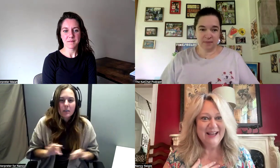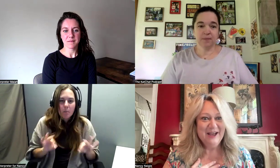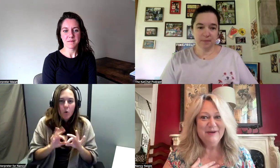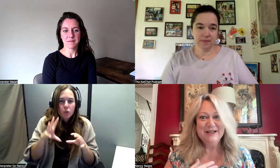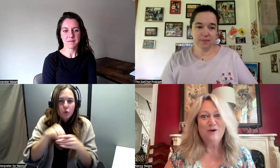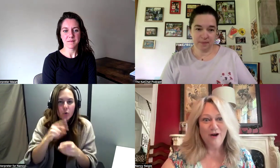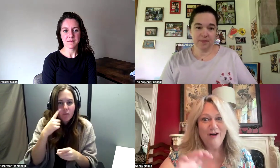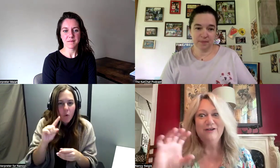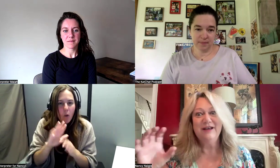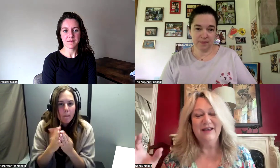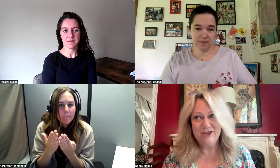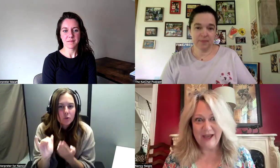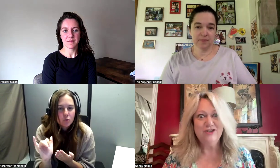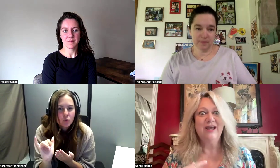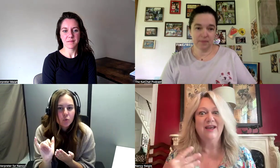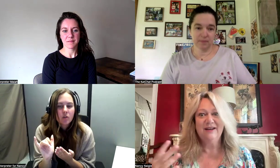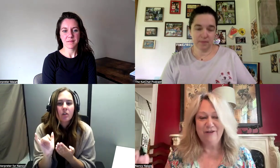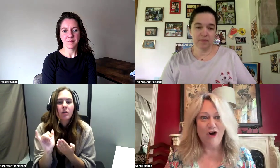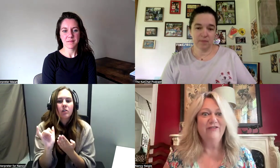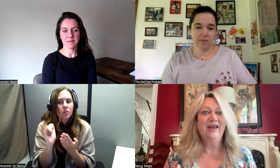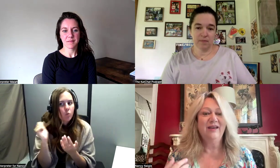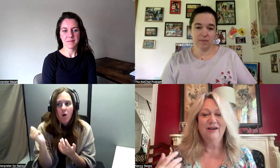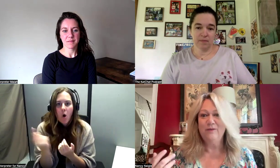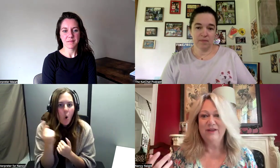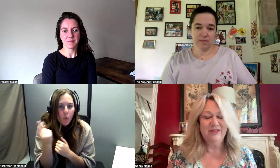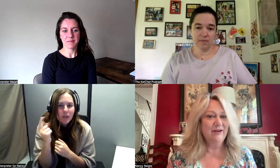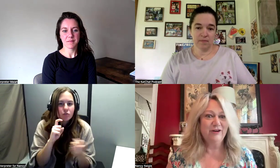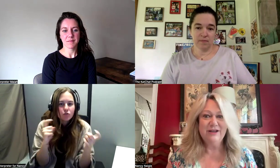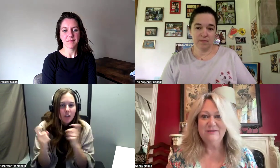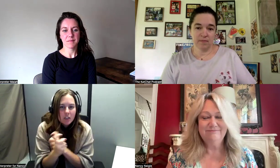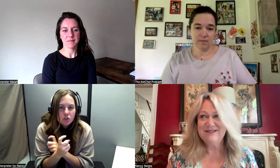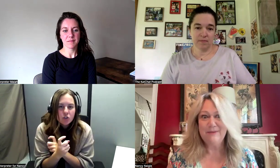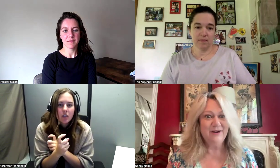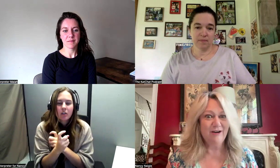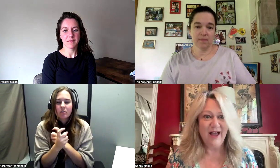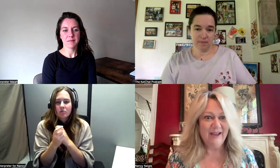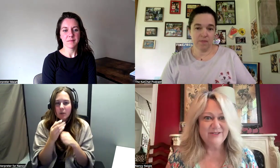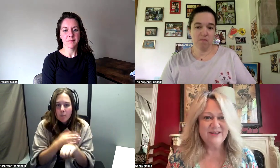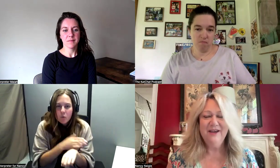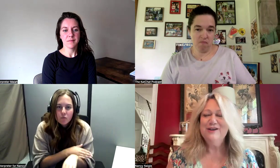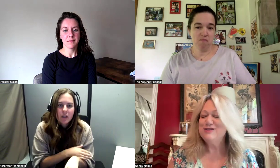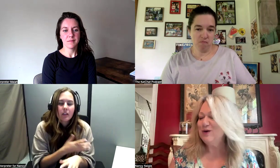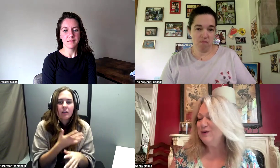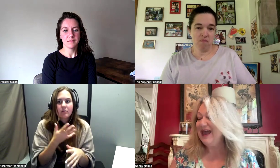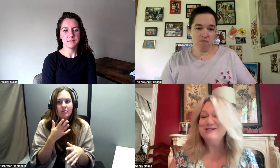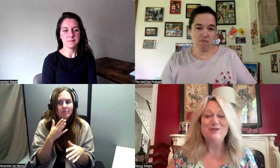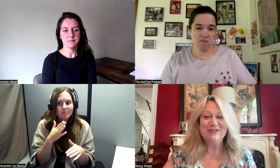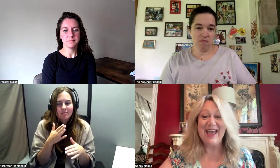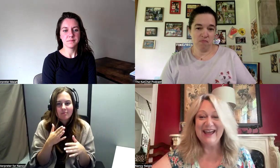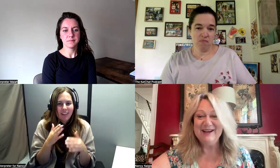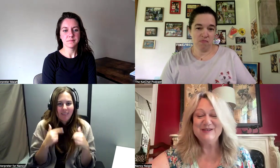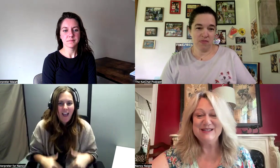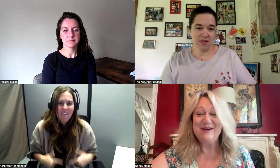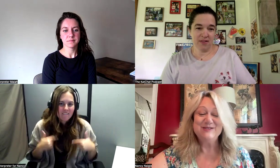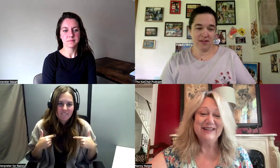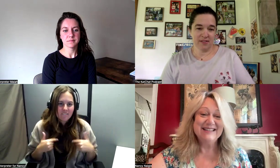right? Because we're all changing and evolving with every step in our lives. So yeah, so for